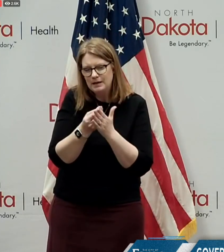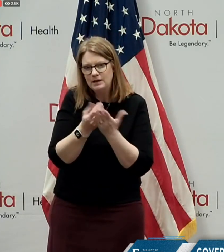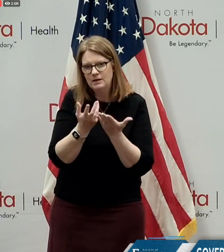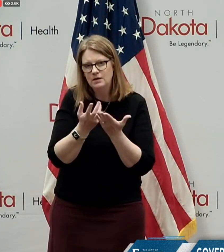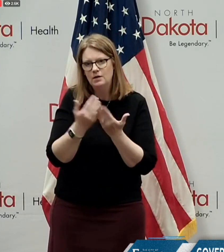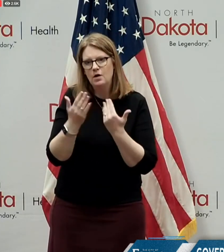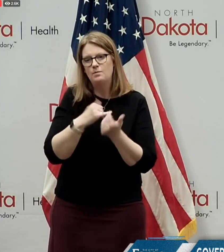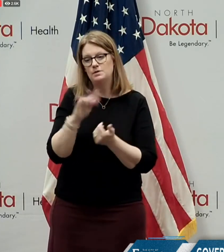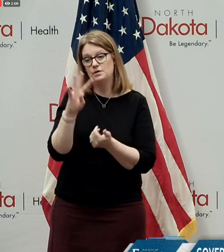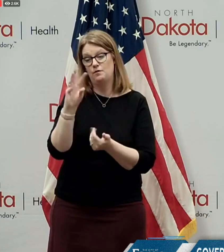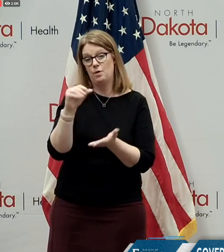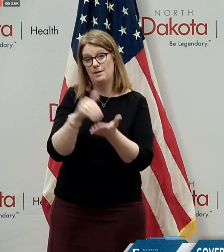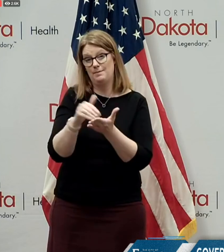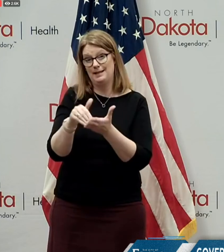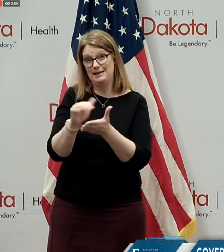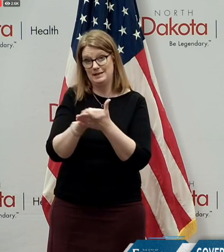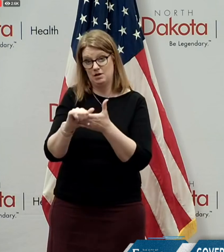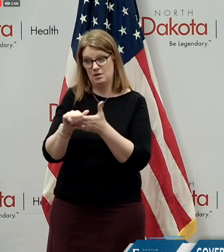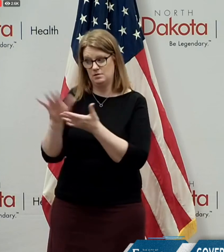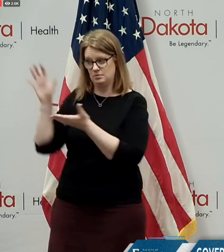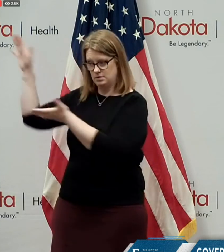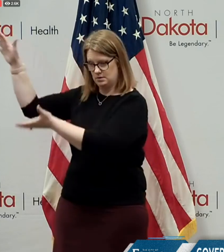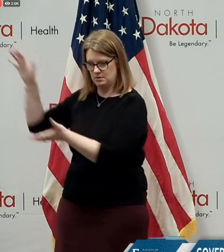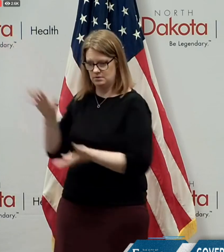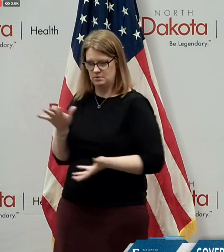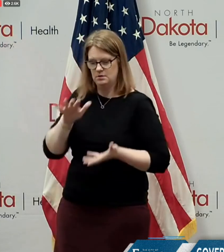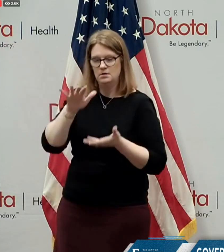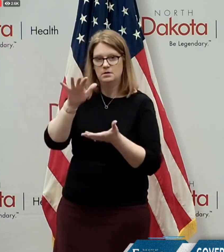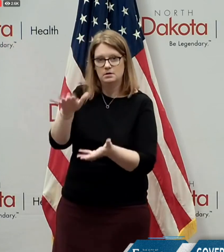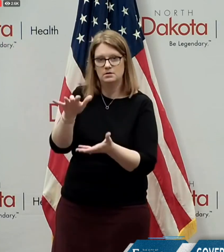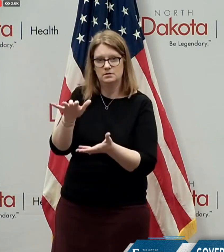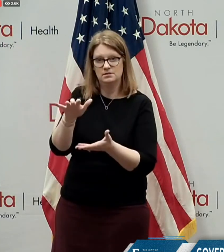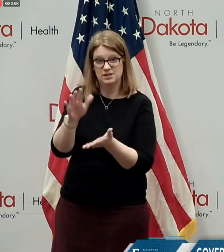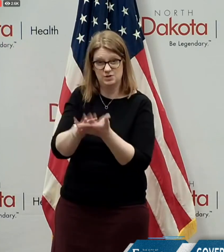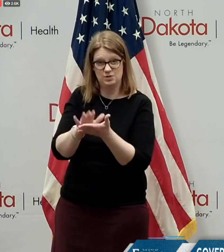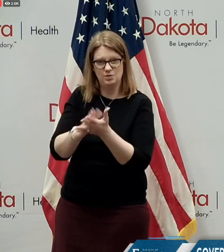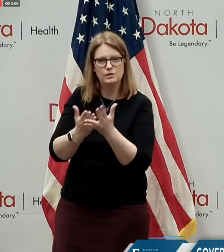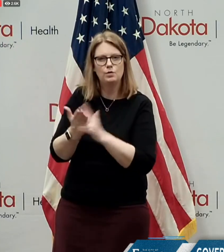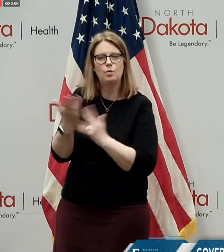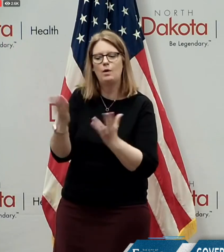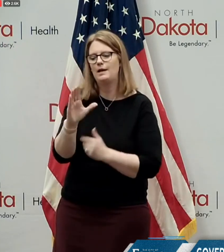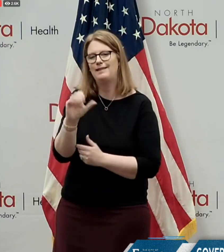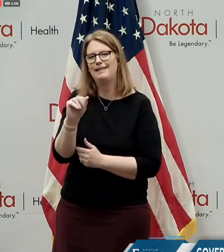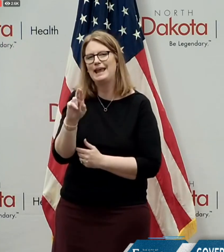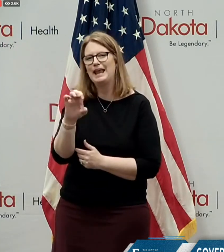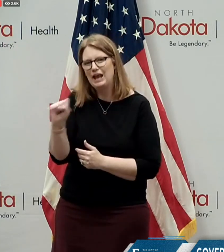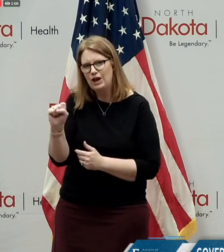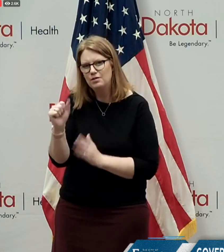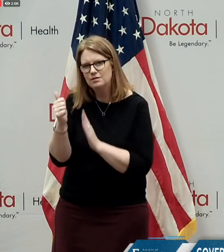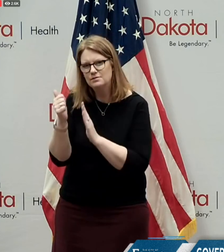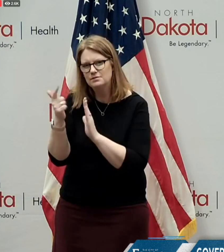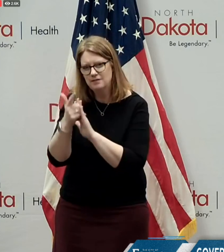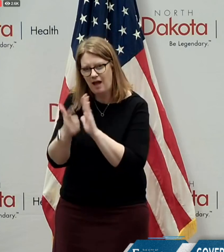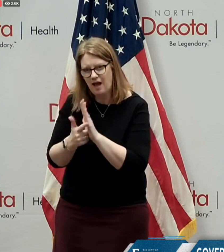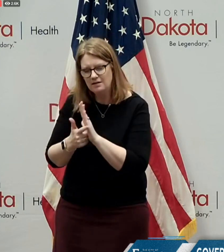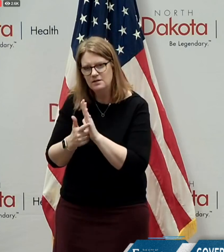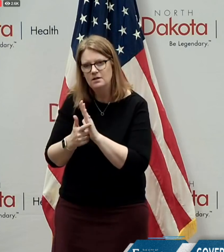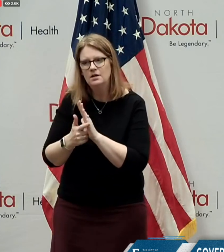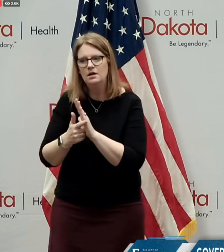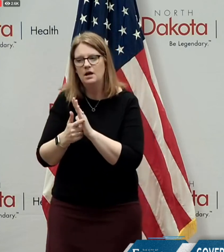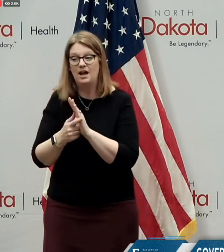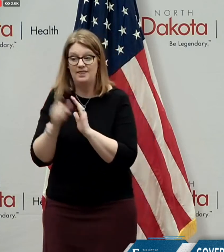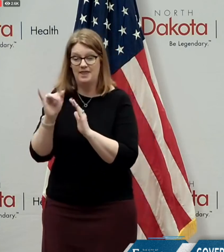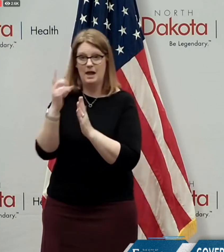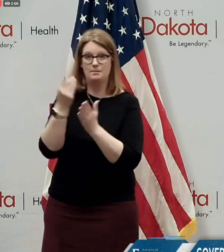nearly $40 million was going to come into the schools through the CARES Act. If that money, as we understood then, needed to be